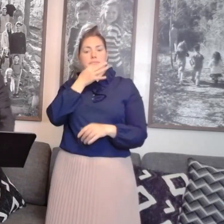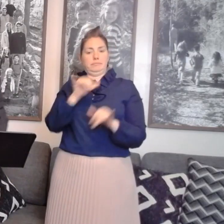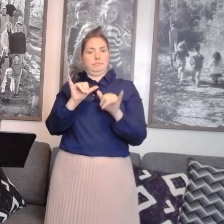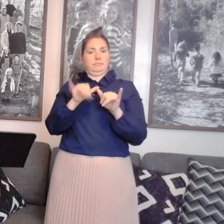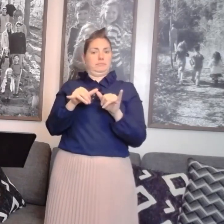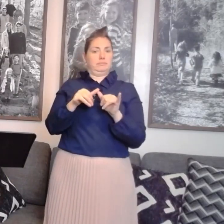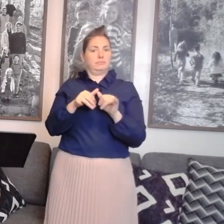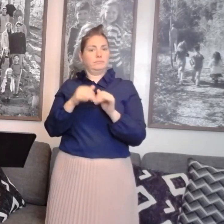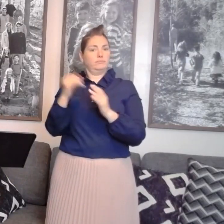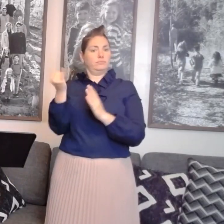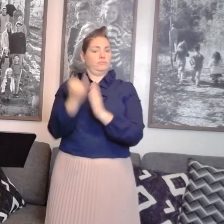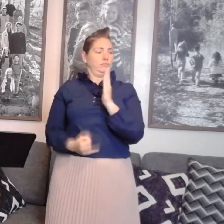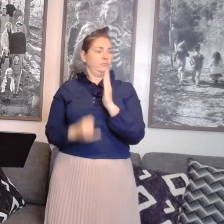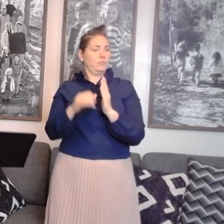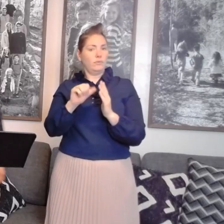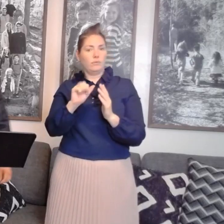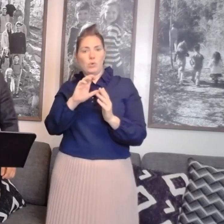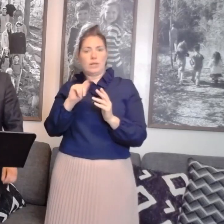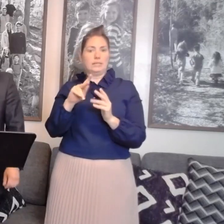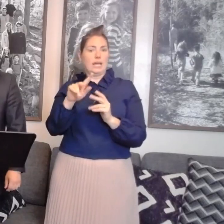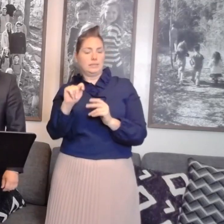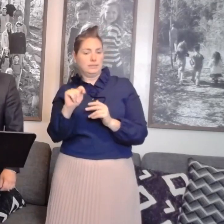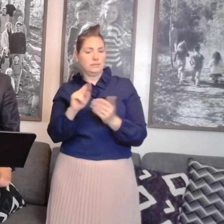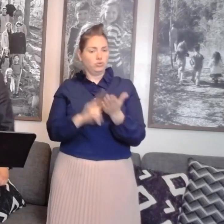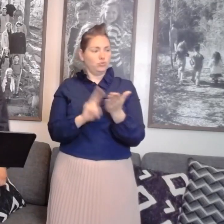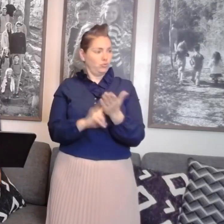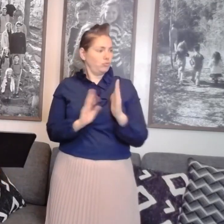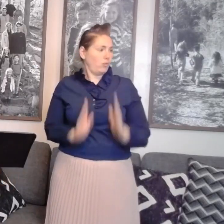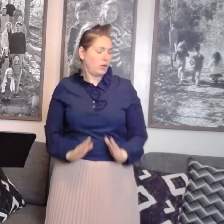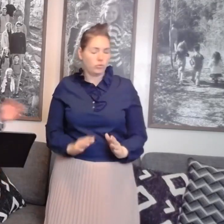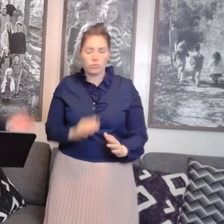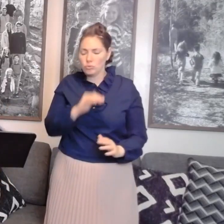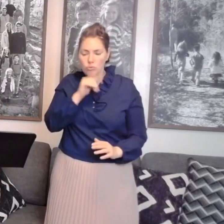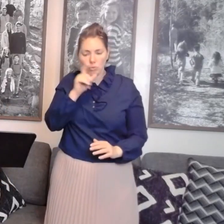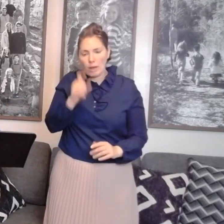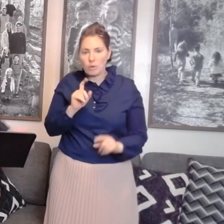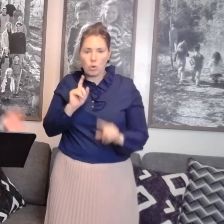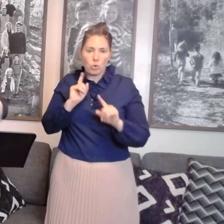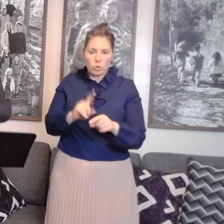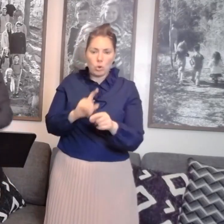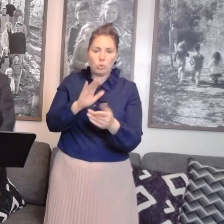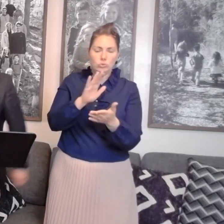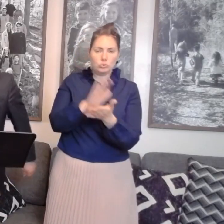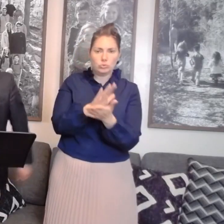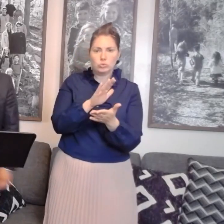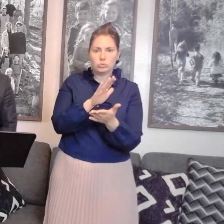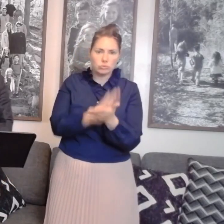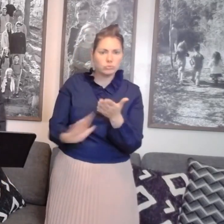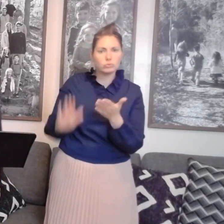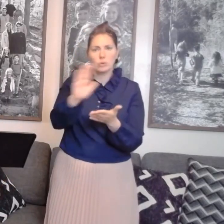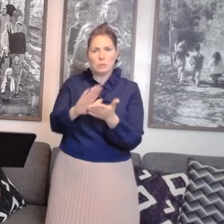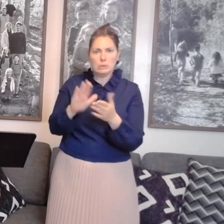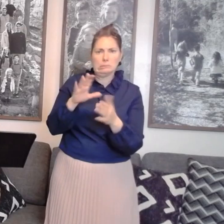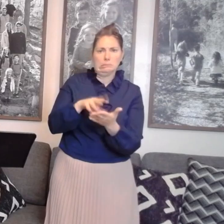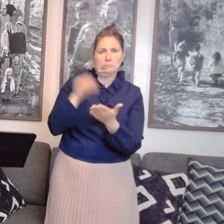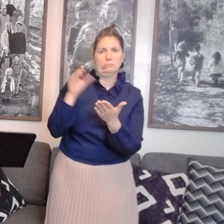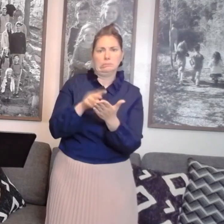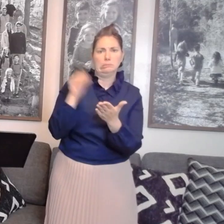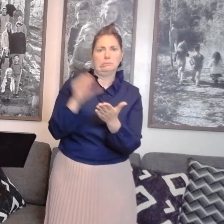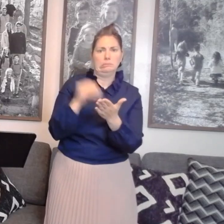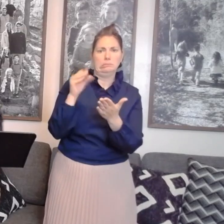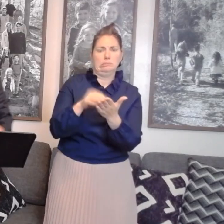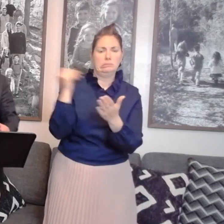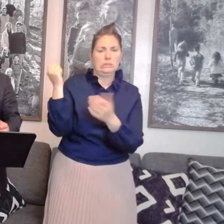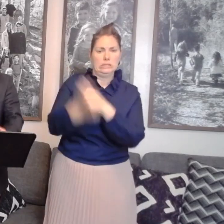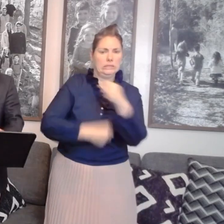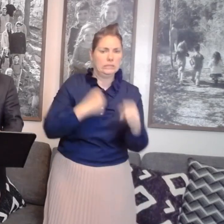an engineer. You don't have to be a contractor. You don't have to go to school for years. But